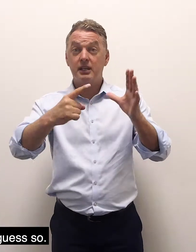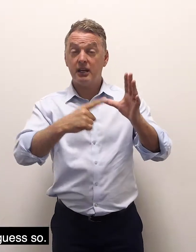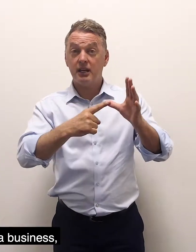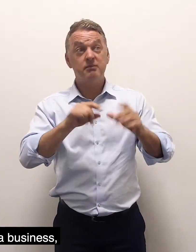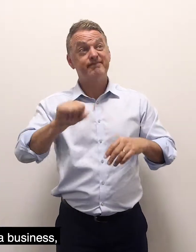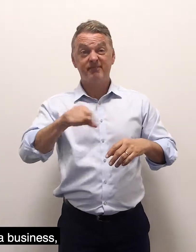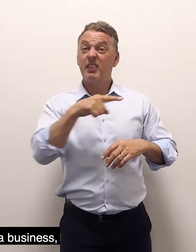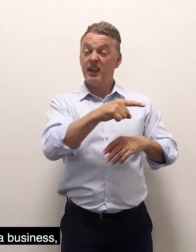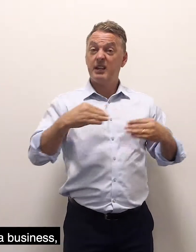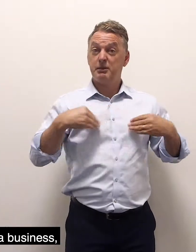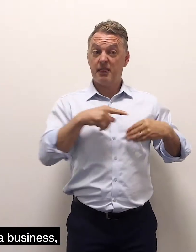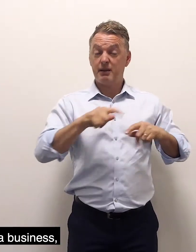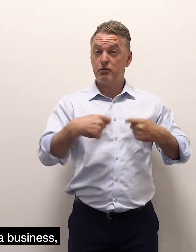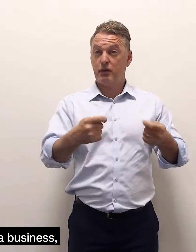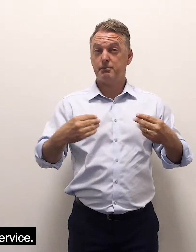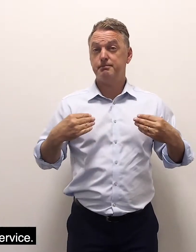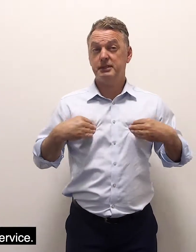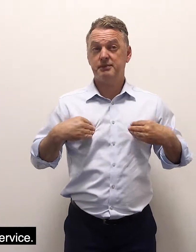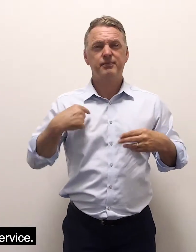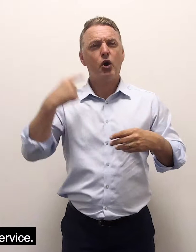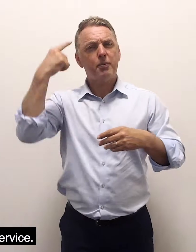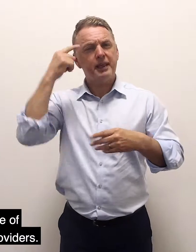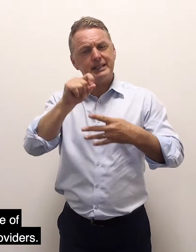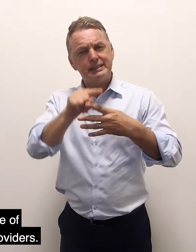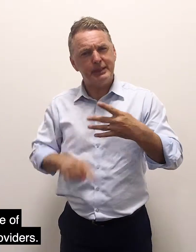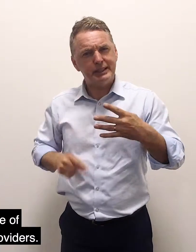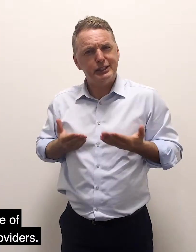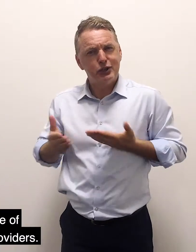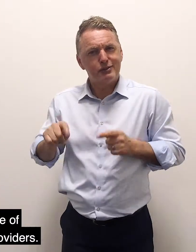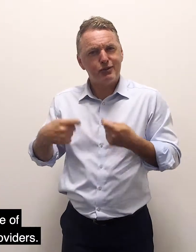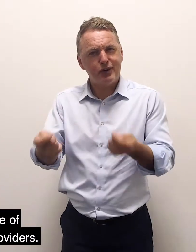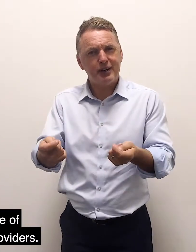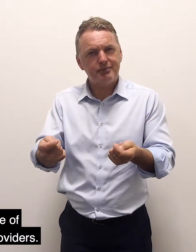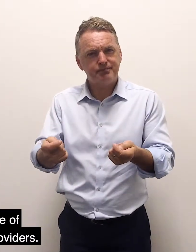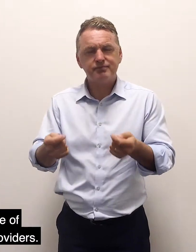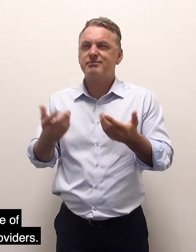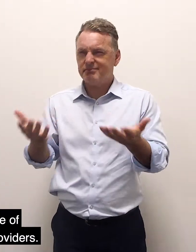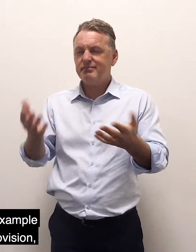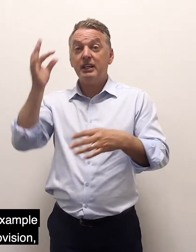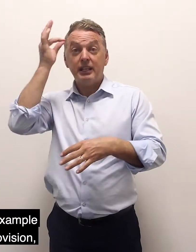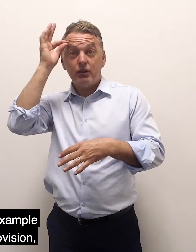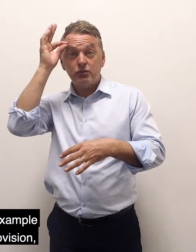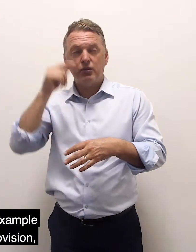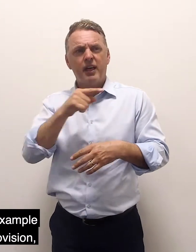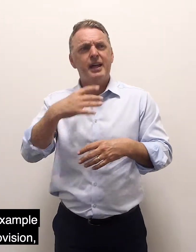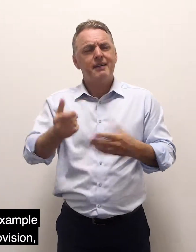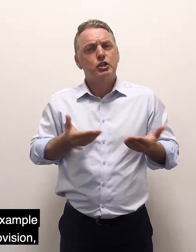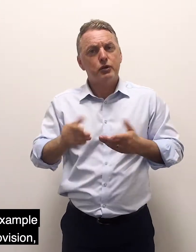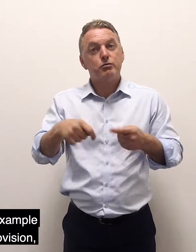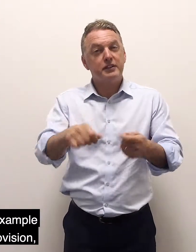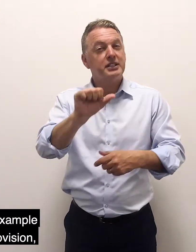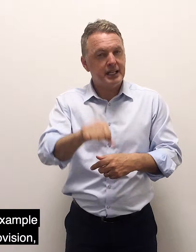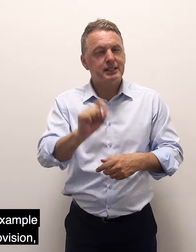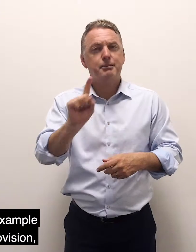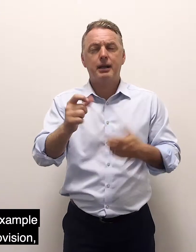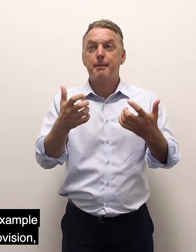guess so. I guess they are a business and they provide service. I'm thinking more of disability service providers. So the council, for